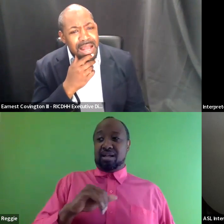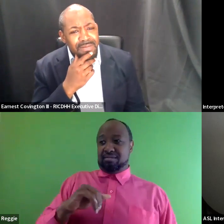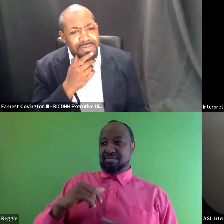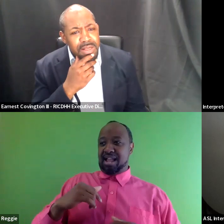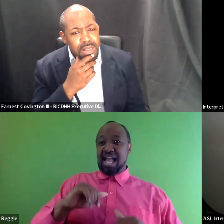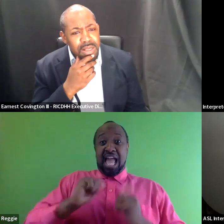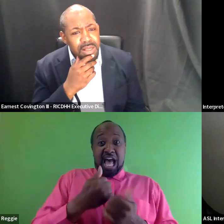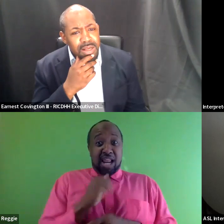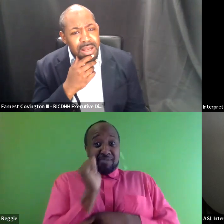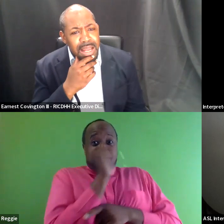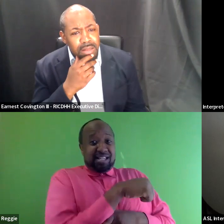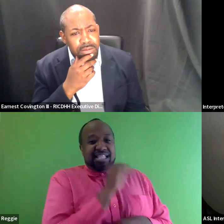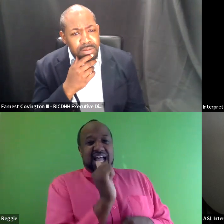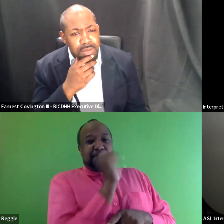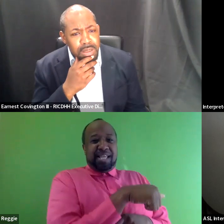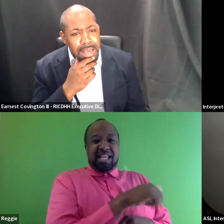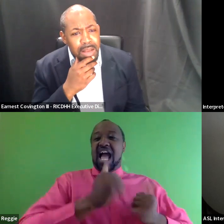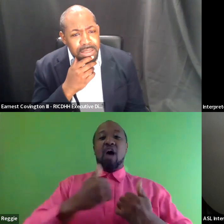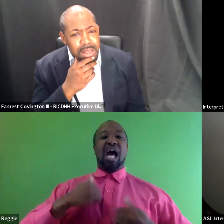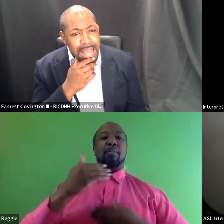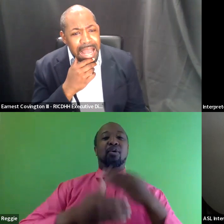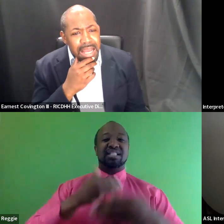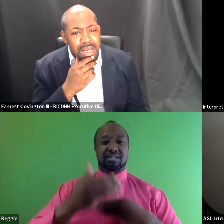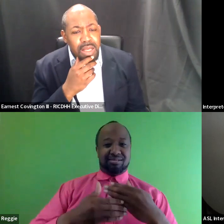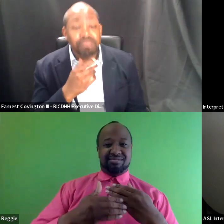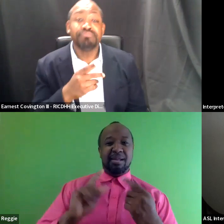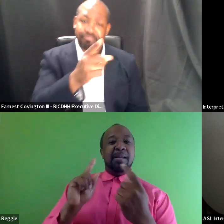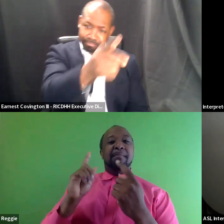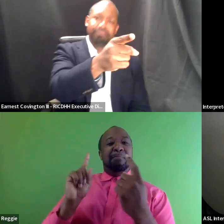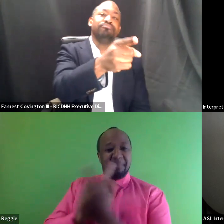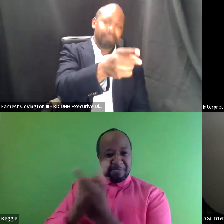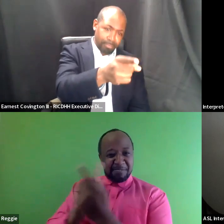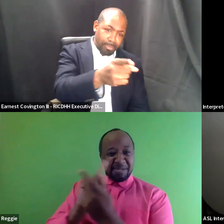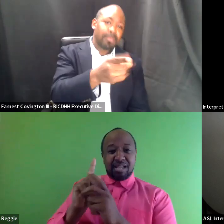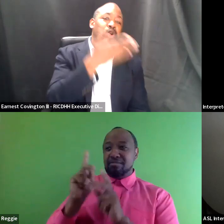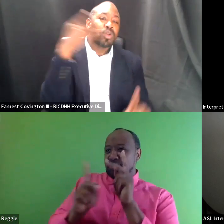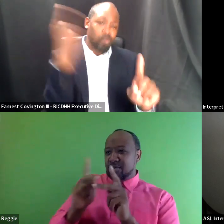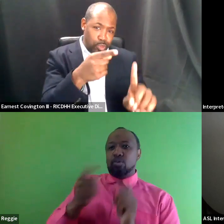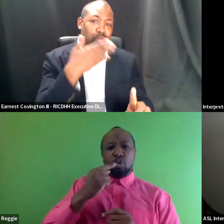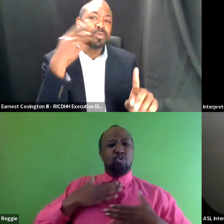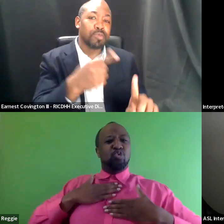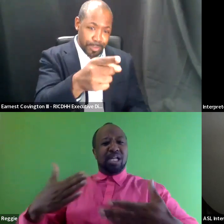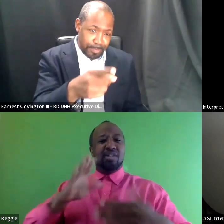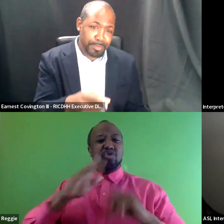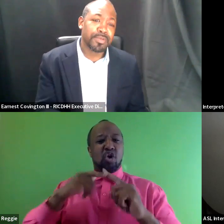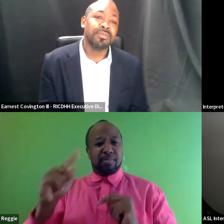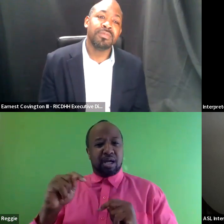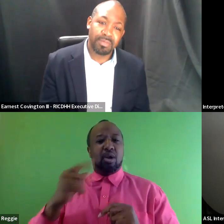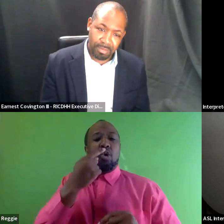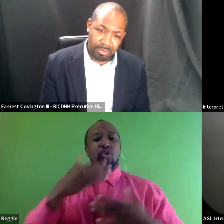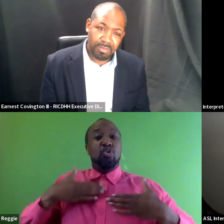that is new to me, being able to talk about this. So I don't feel like I've overcome. I feel like I'm learning how to